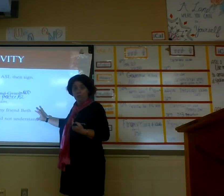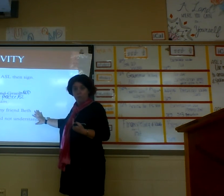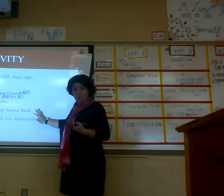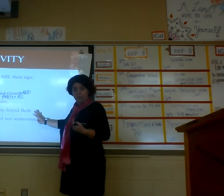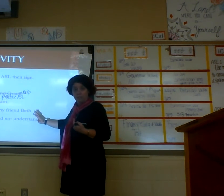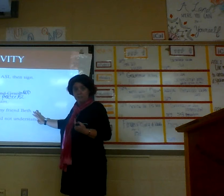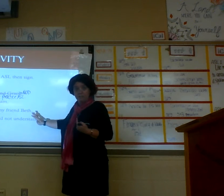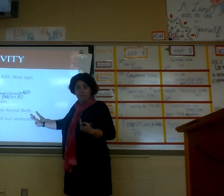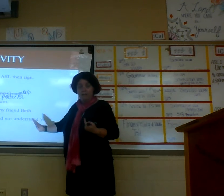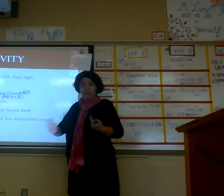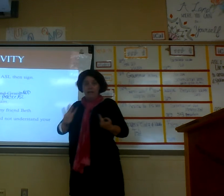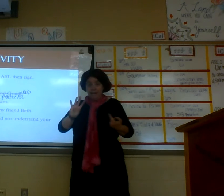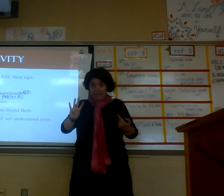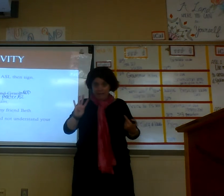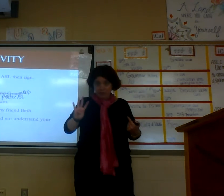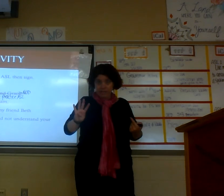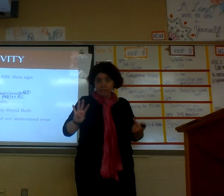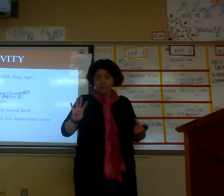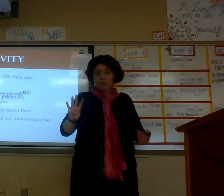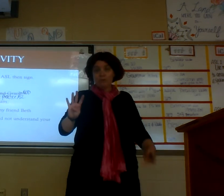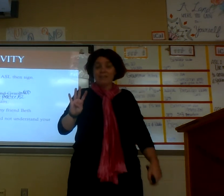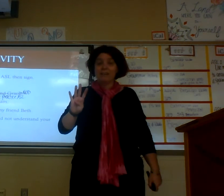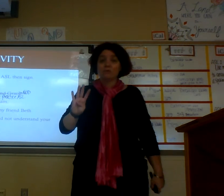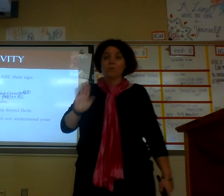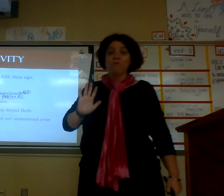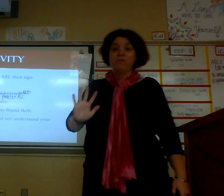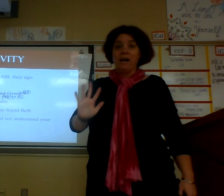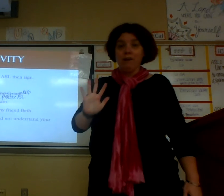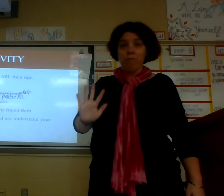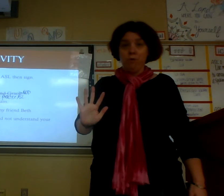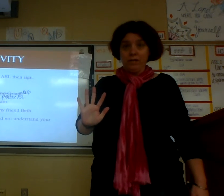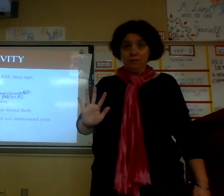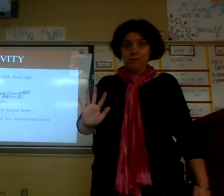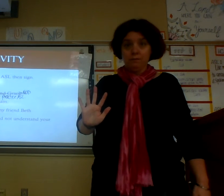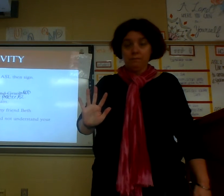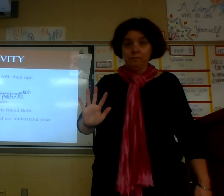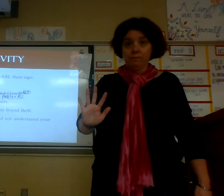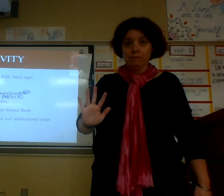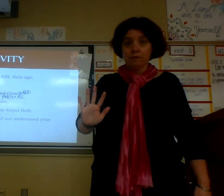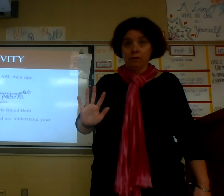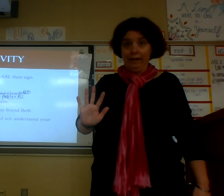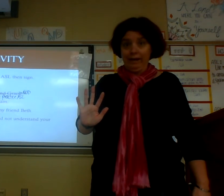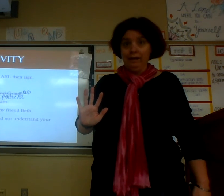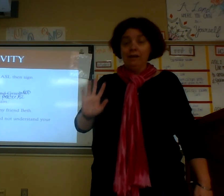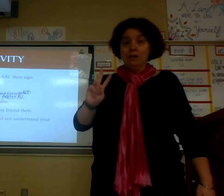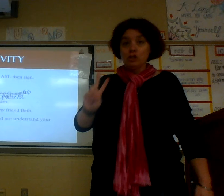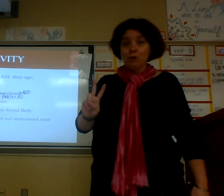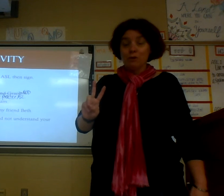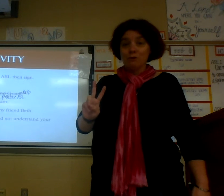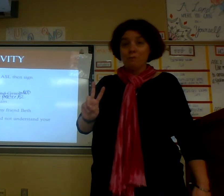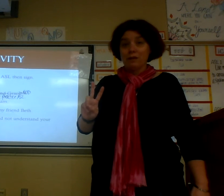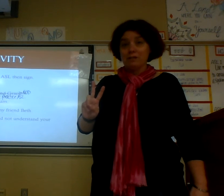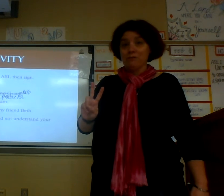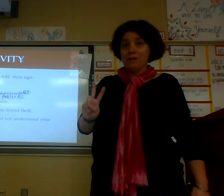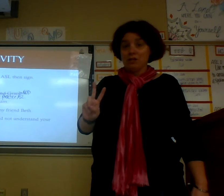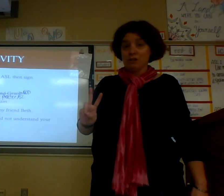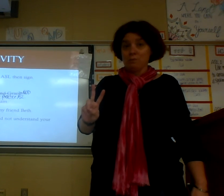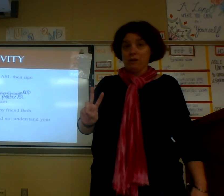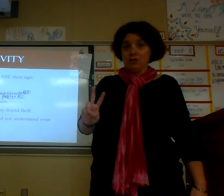4 sentences. Each sentence when you sign is worth 5 points. Okay, 2 of those points are facial